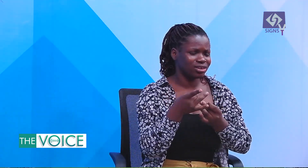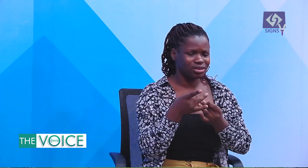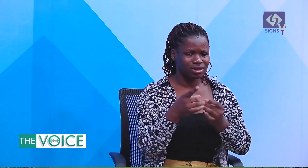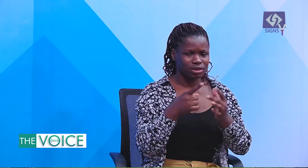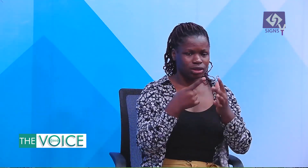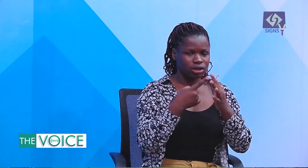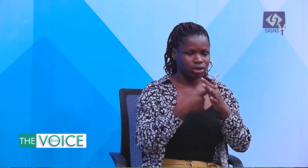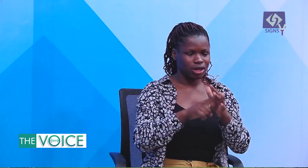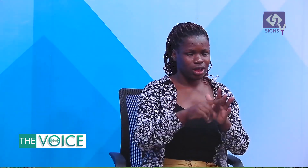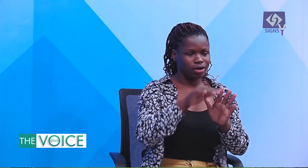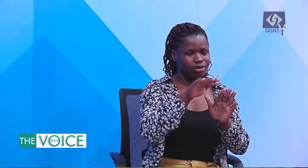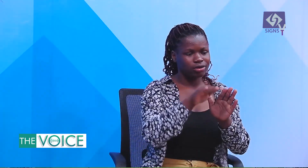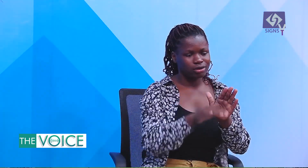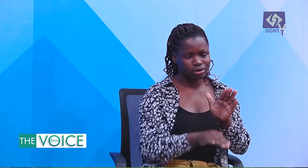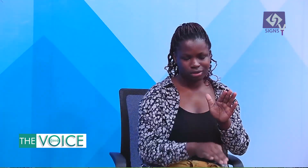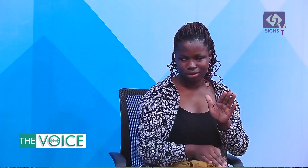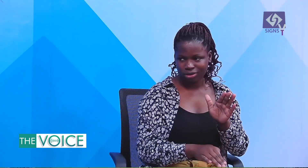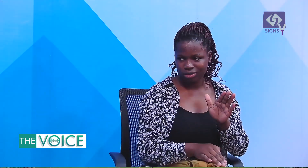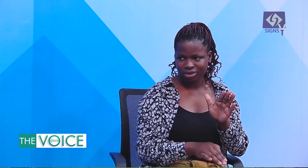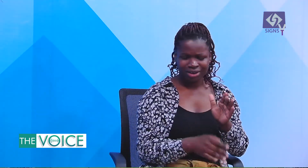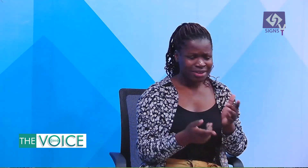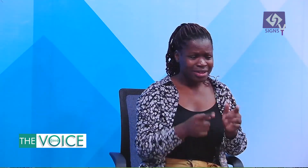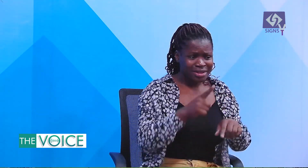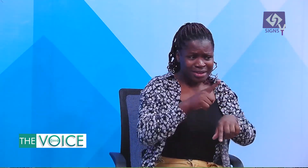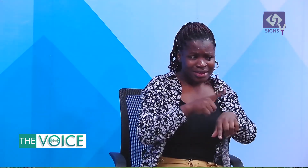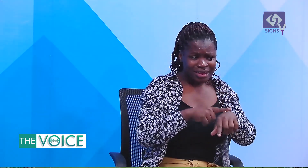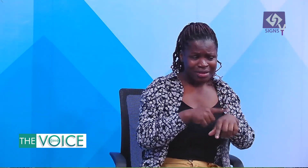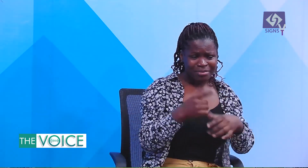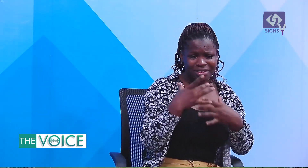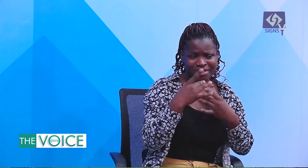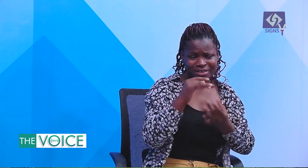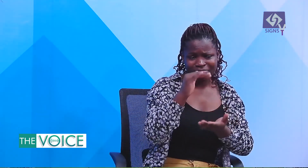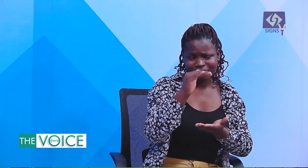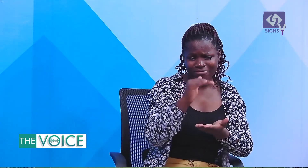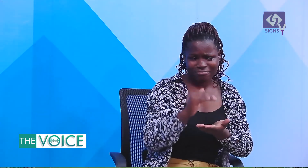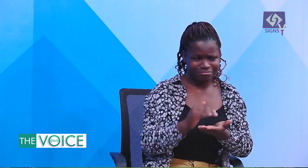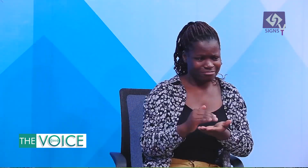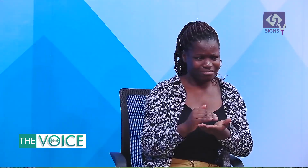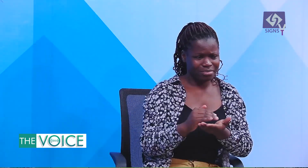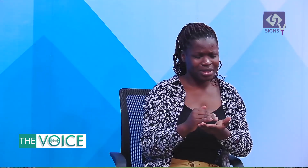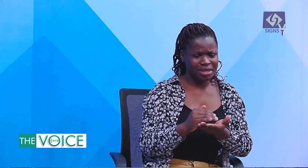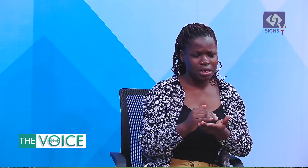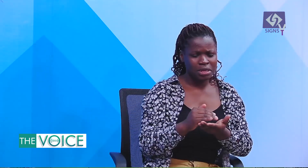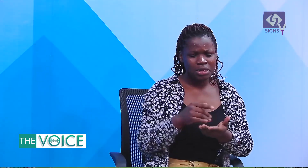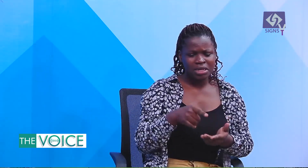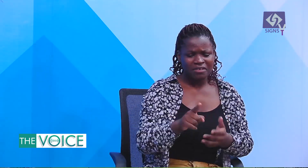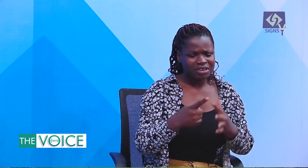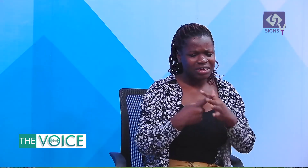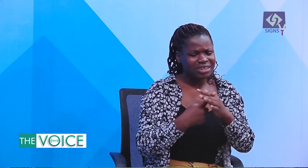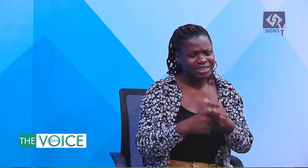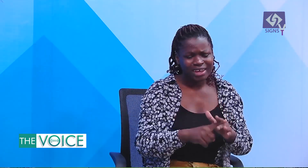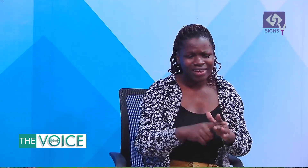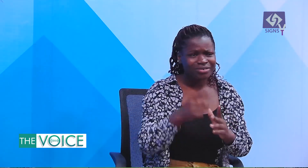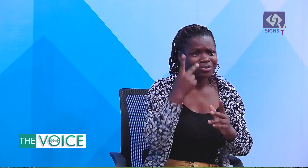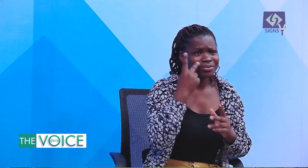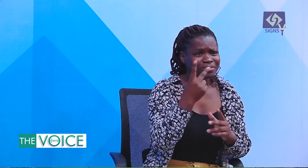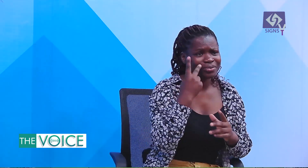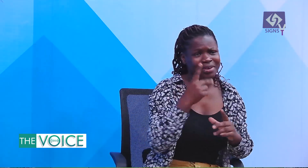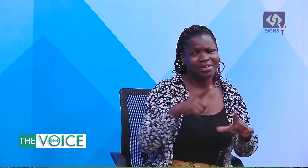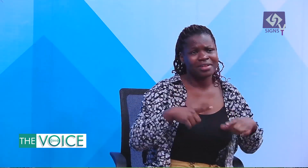world. They will start at a very low level. So if their self-esteem is very, very low, that means that